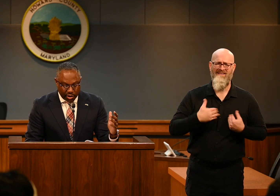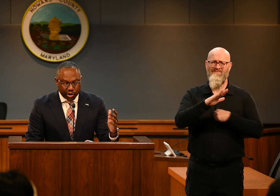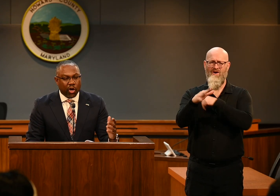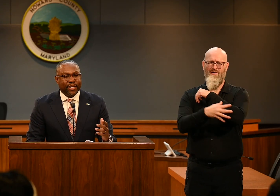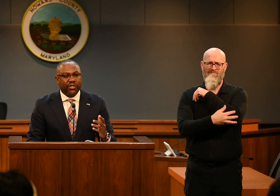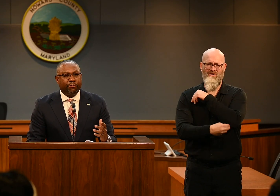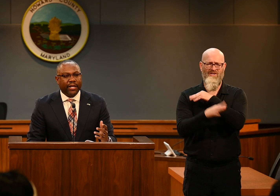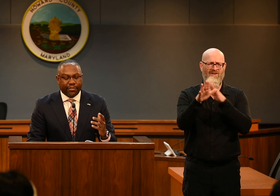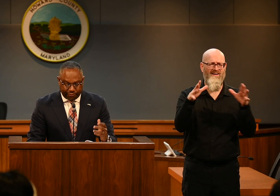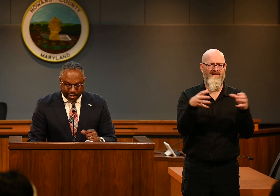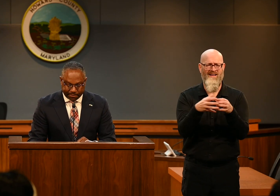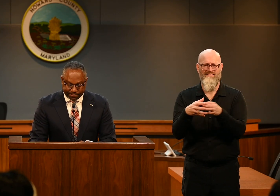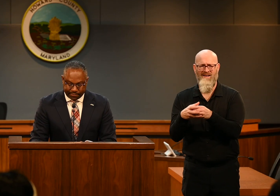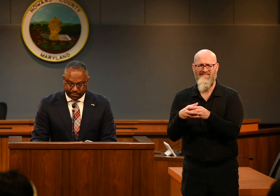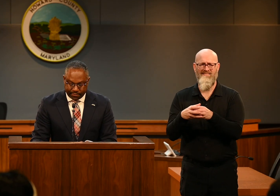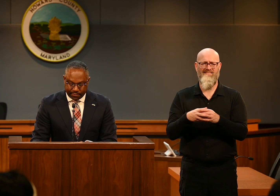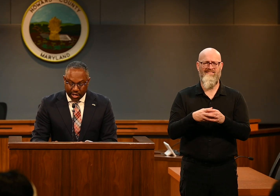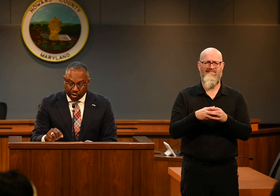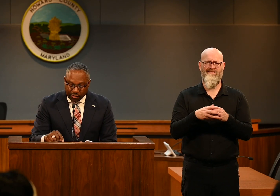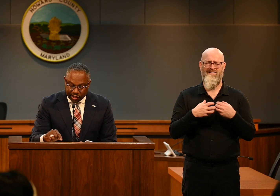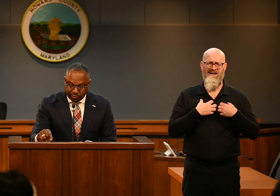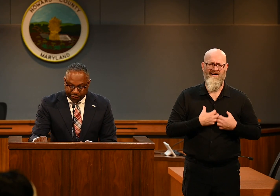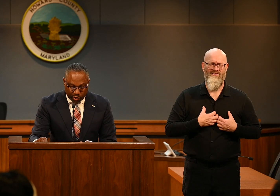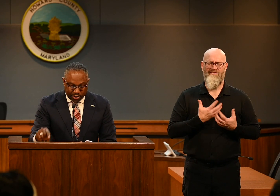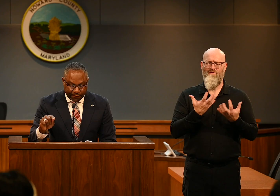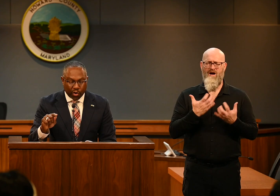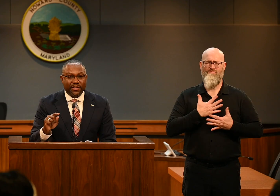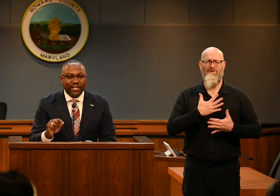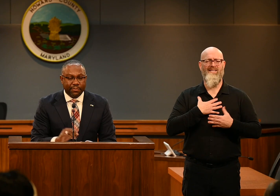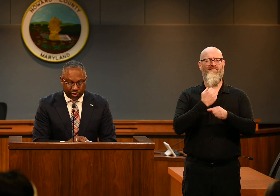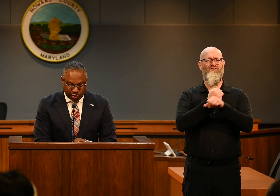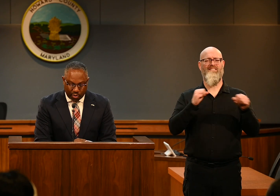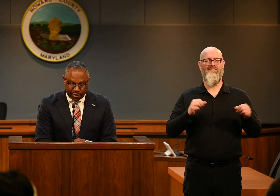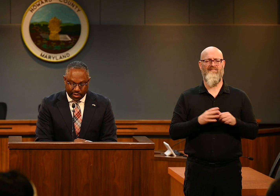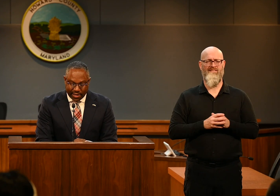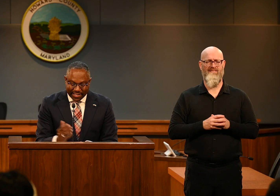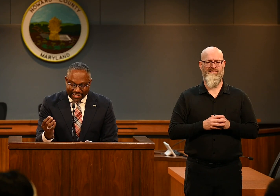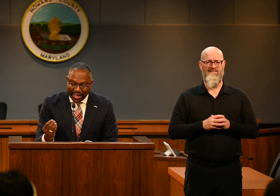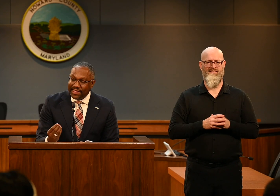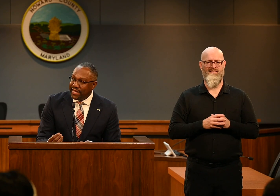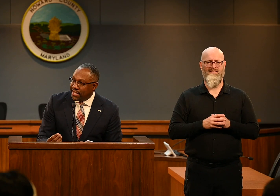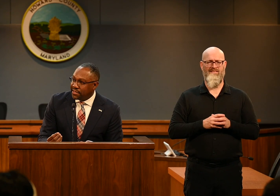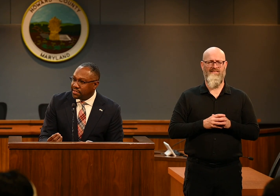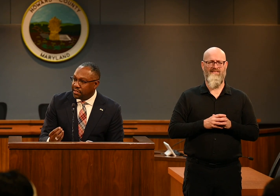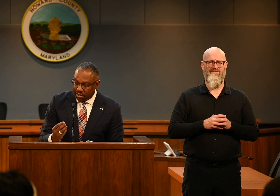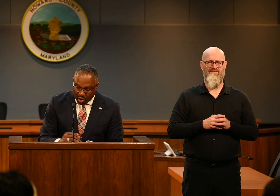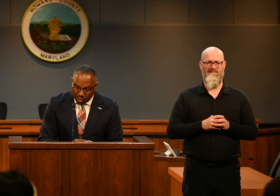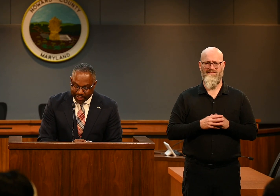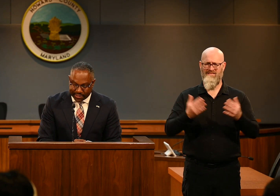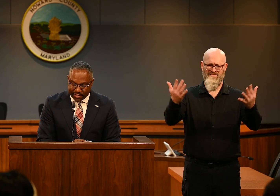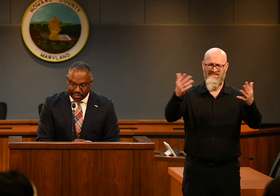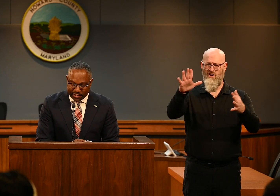masses, yearning to breathe free. The wretched refuse of your teeming shore. Send these,